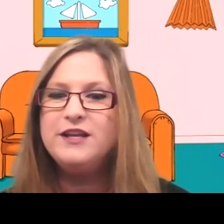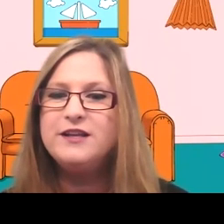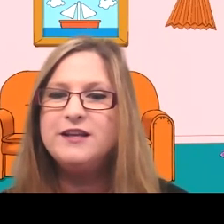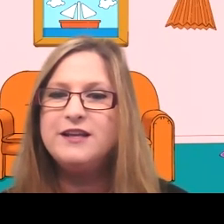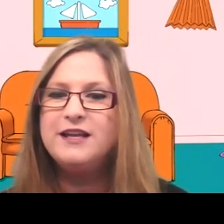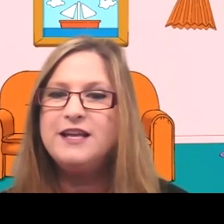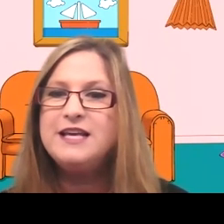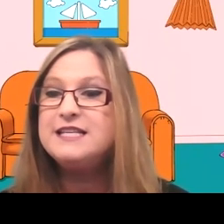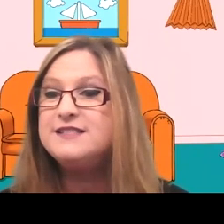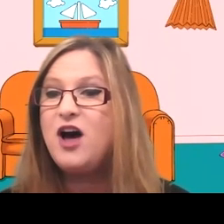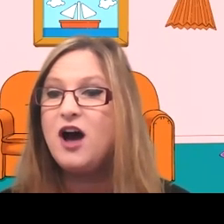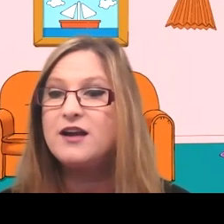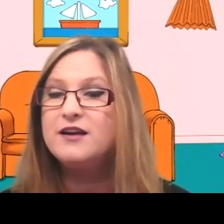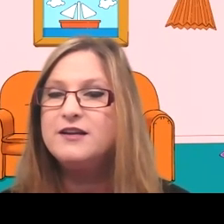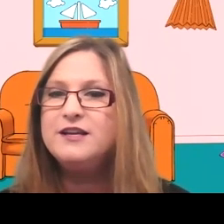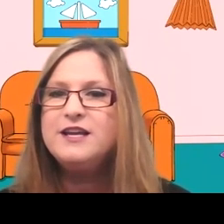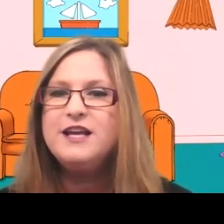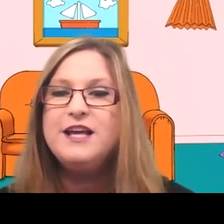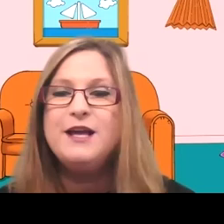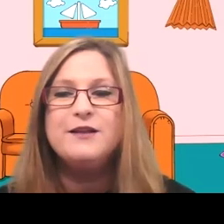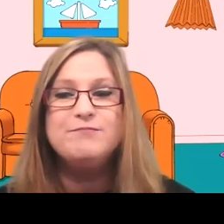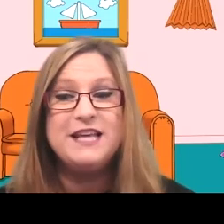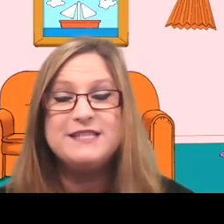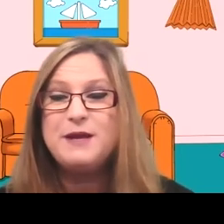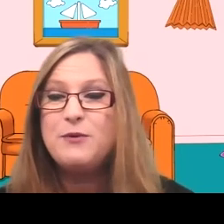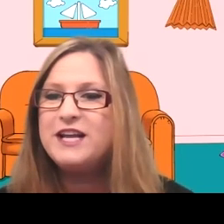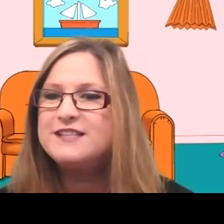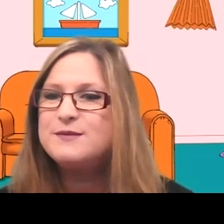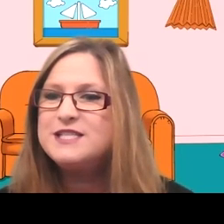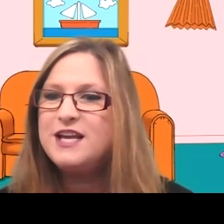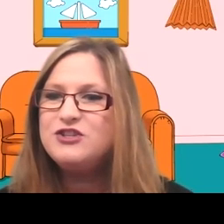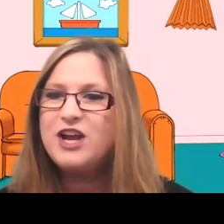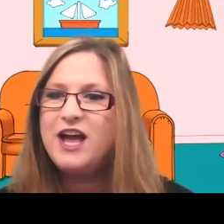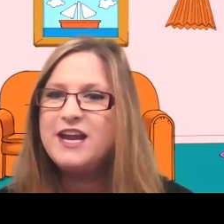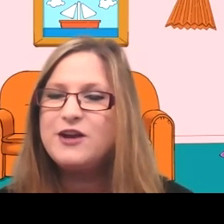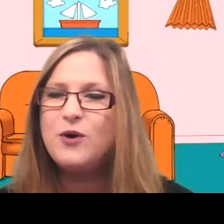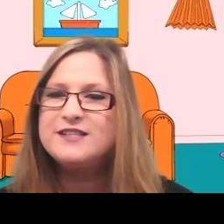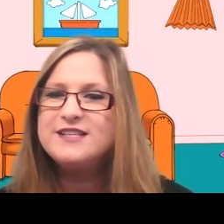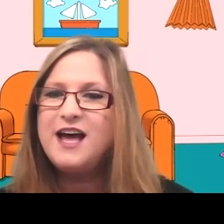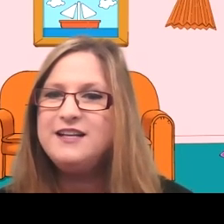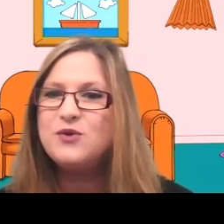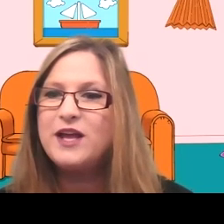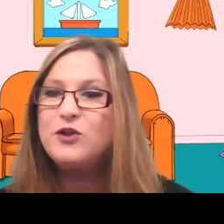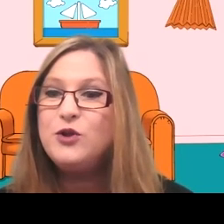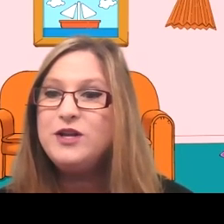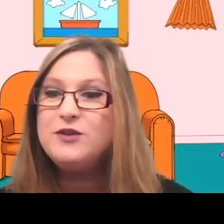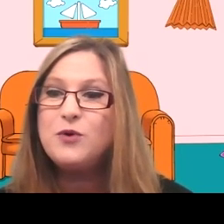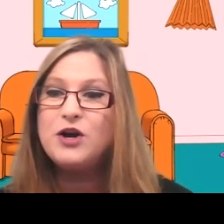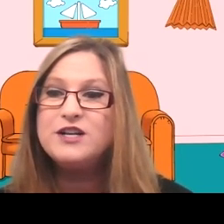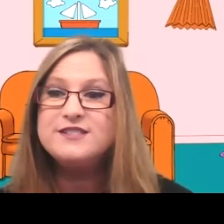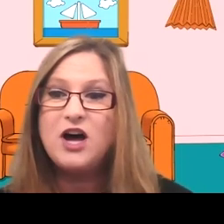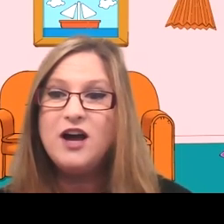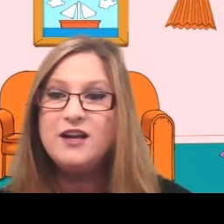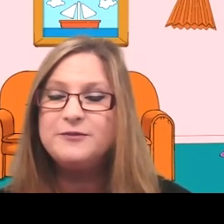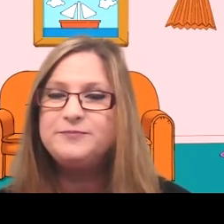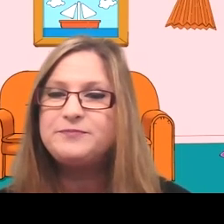word is sock. Kids may want to get some sunshine and go outside, so I included the